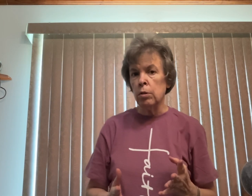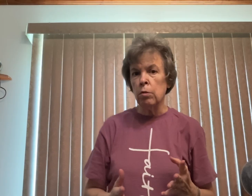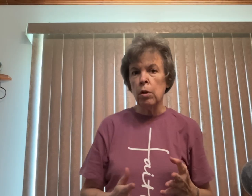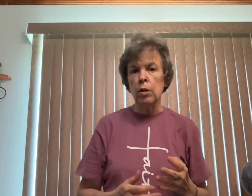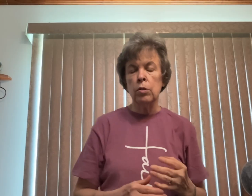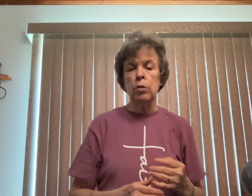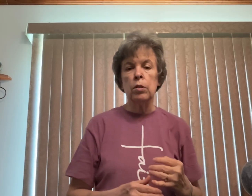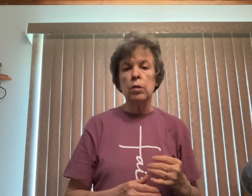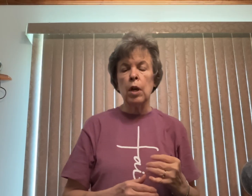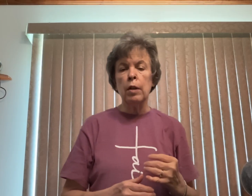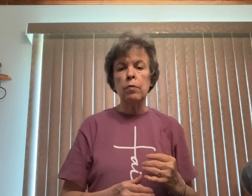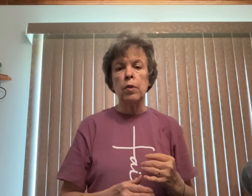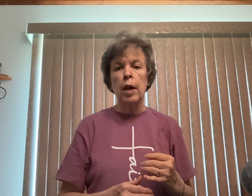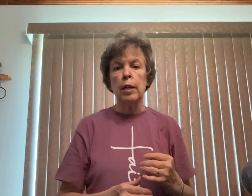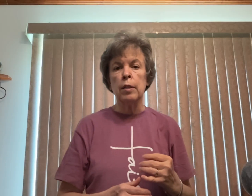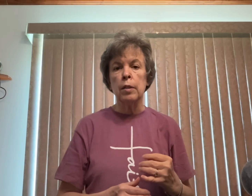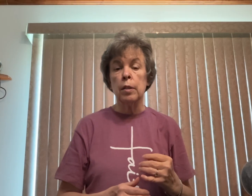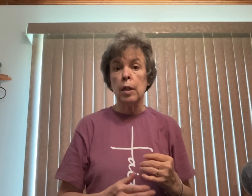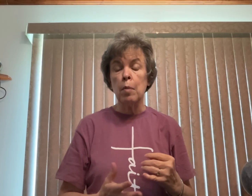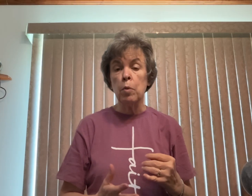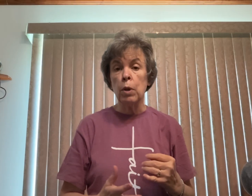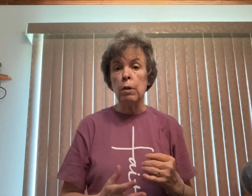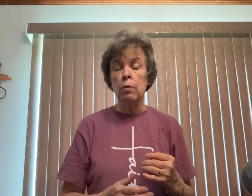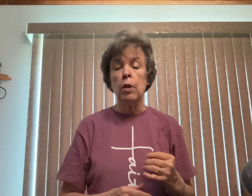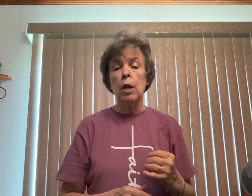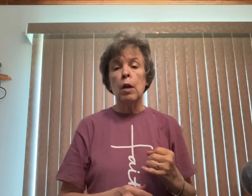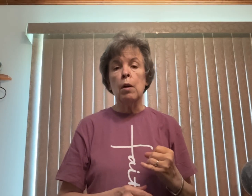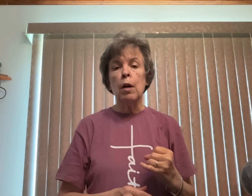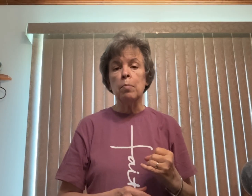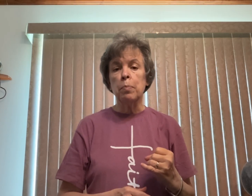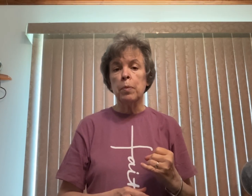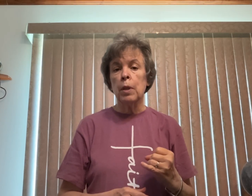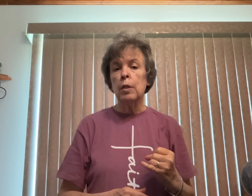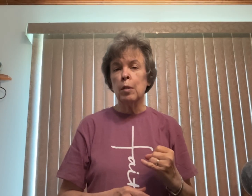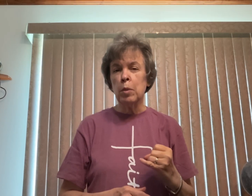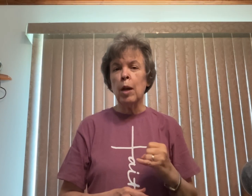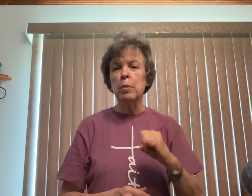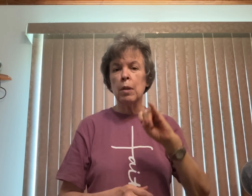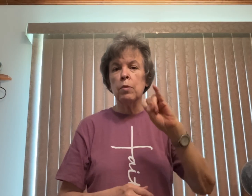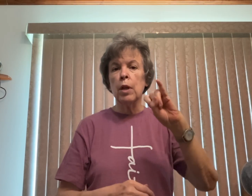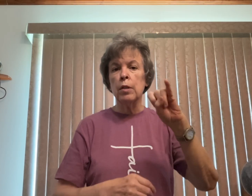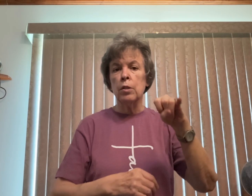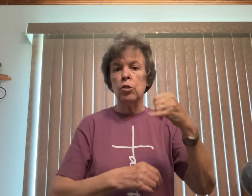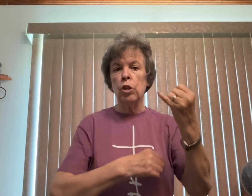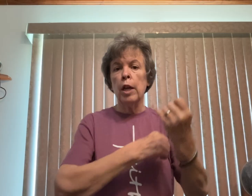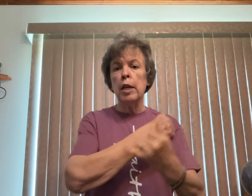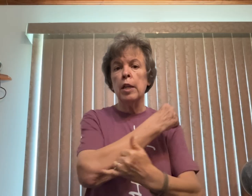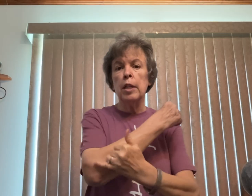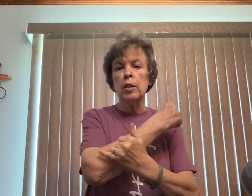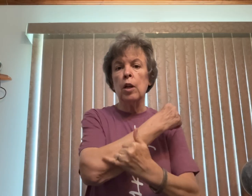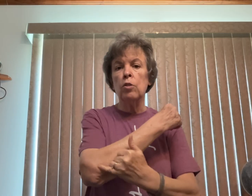not just a sign for that I'm aware of. Sometimes I've done J and then